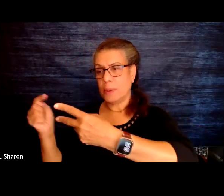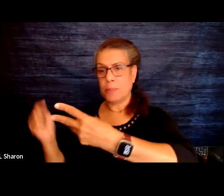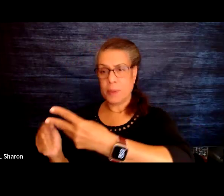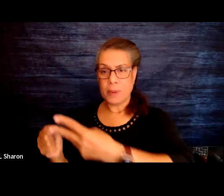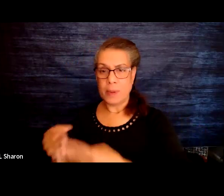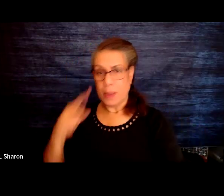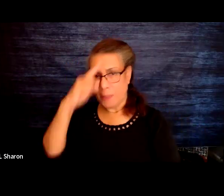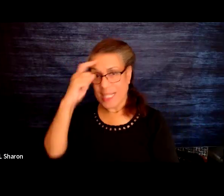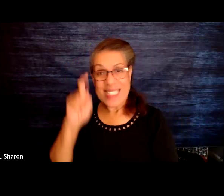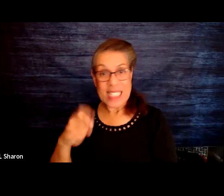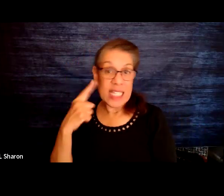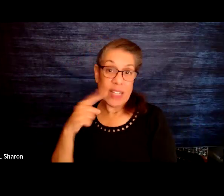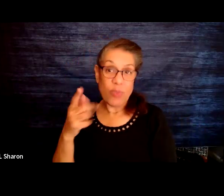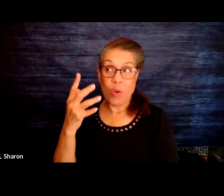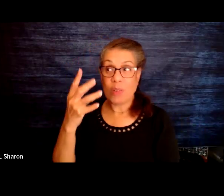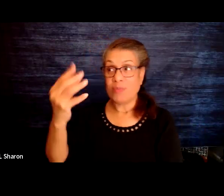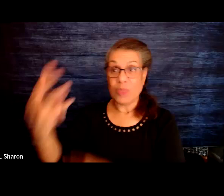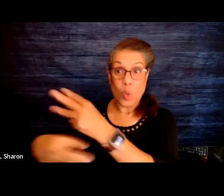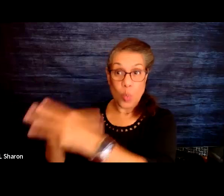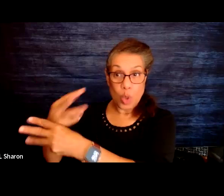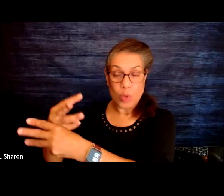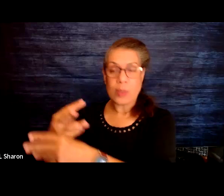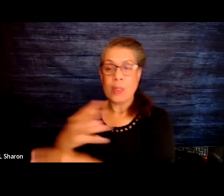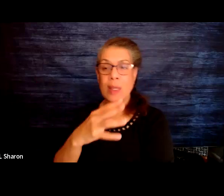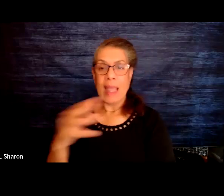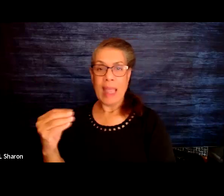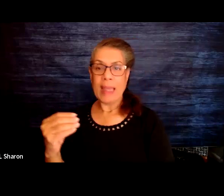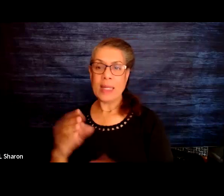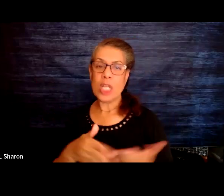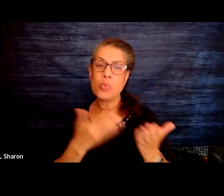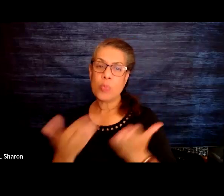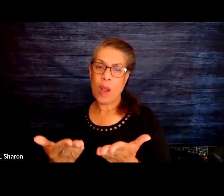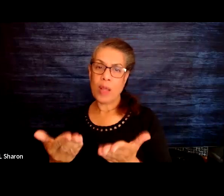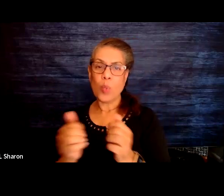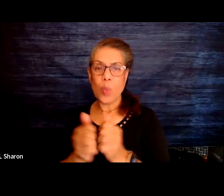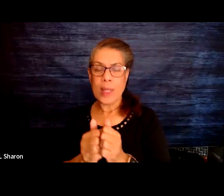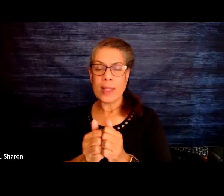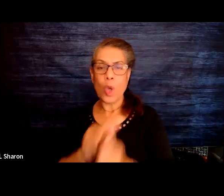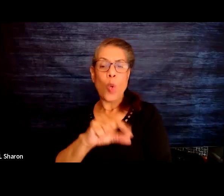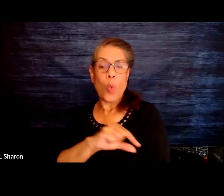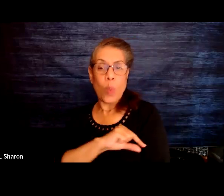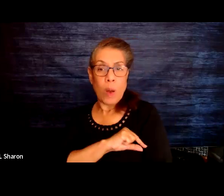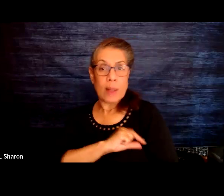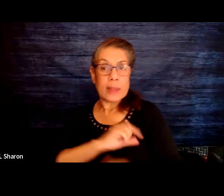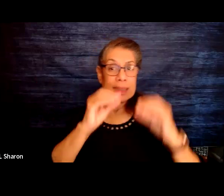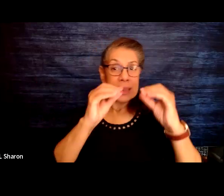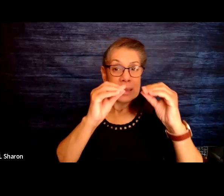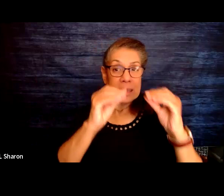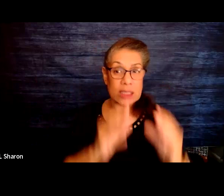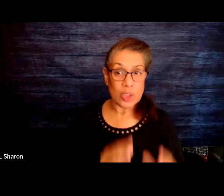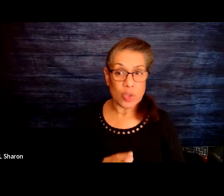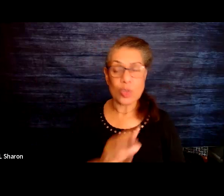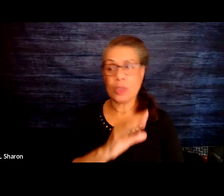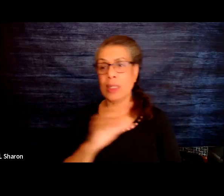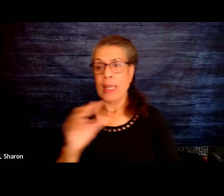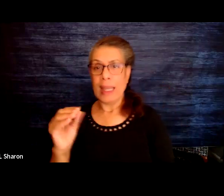to have. And it's being delivered by quality educators and in